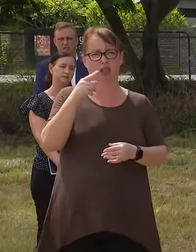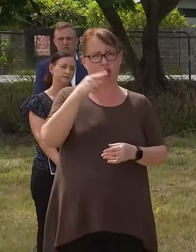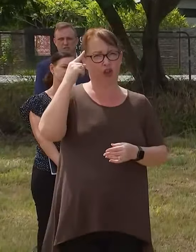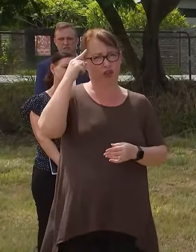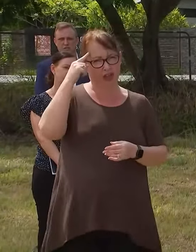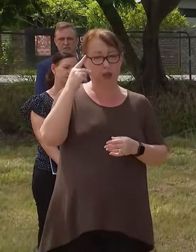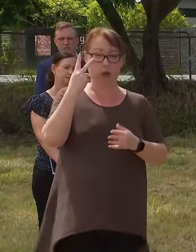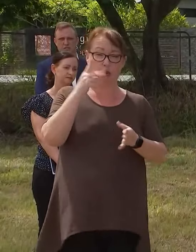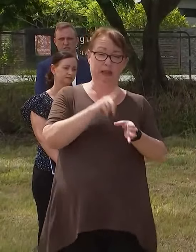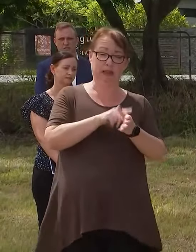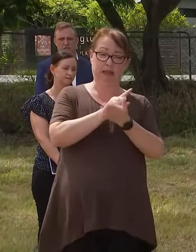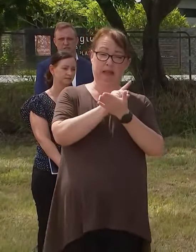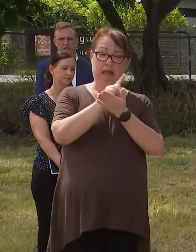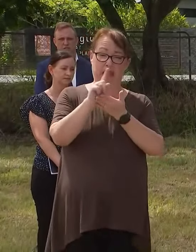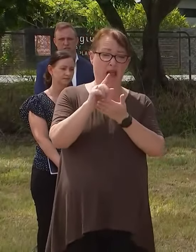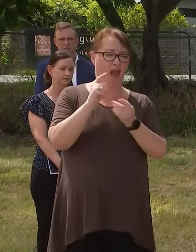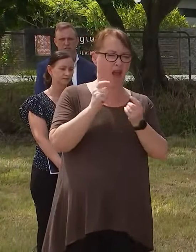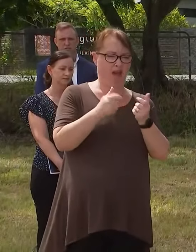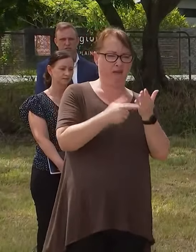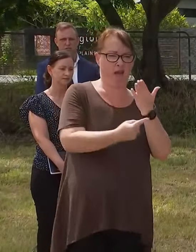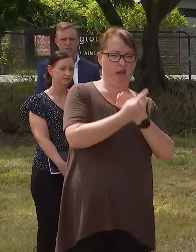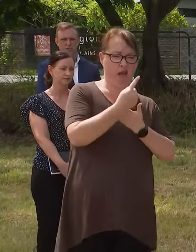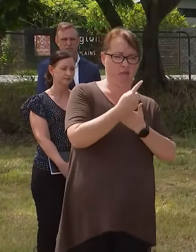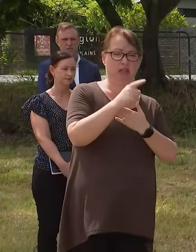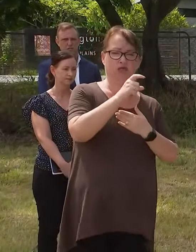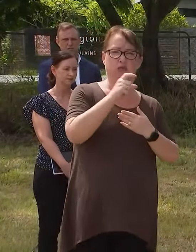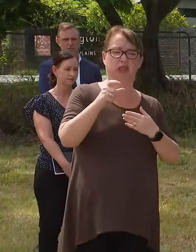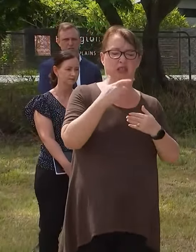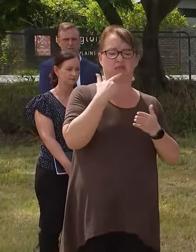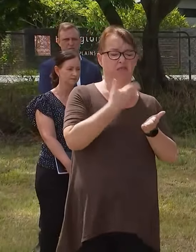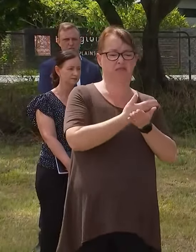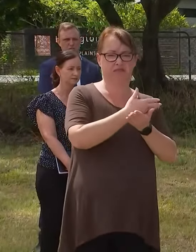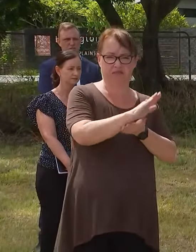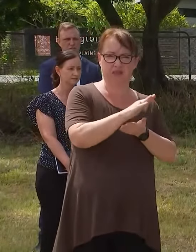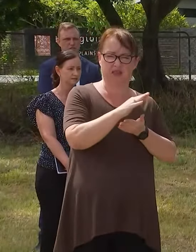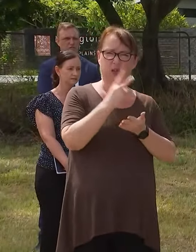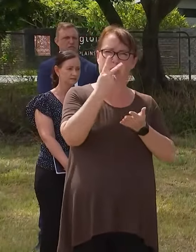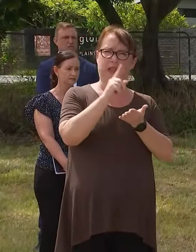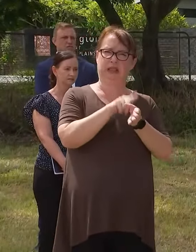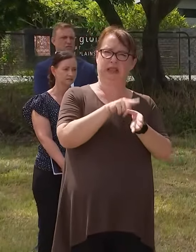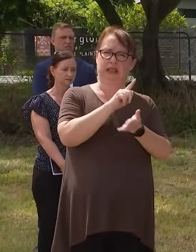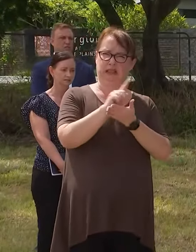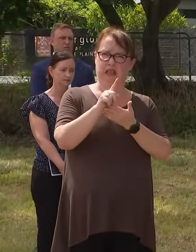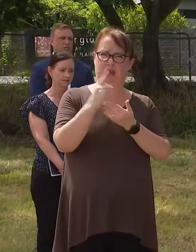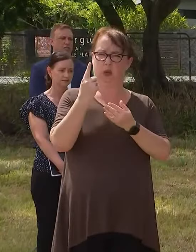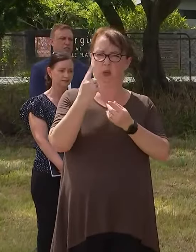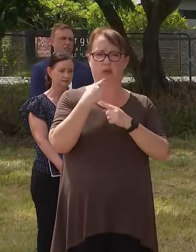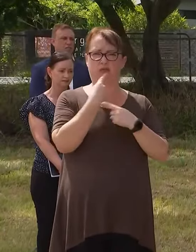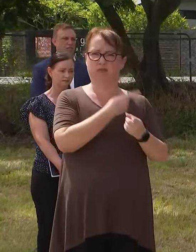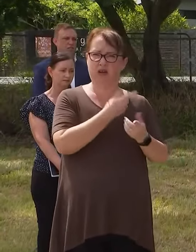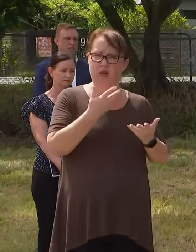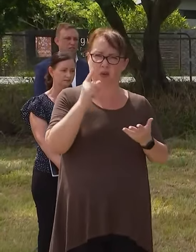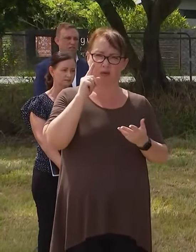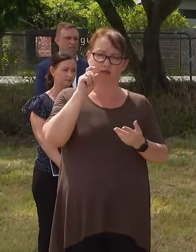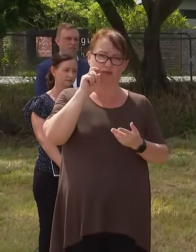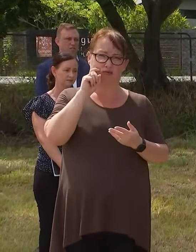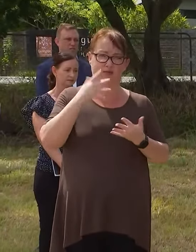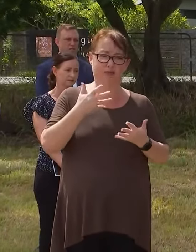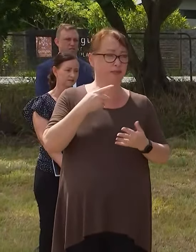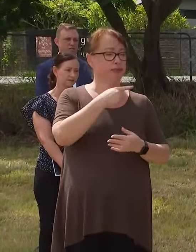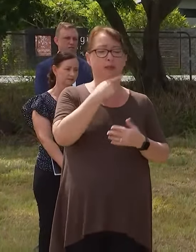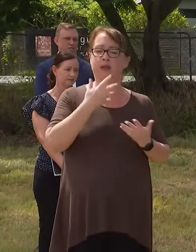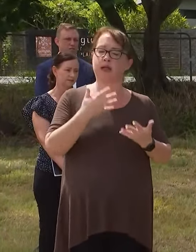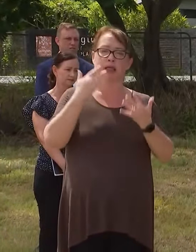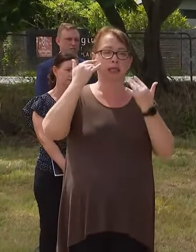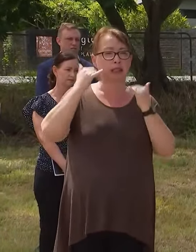2 years after it had allegedly happened and after the CCC had dismissed it? The Solicitor General had all of the advice provided to him